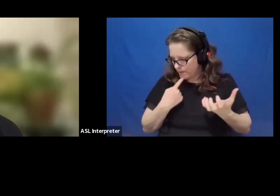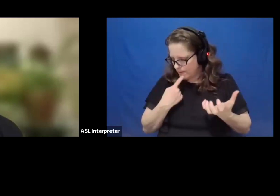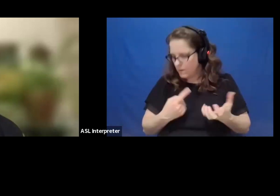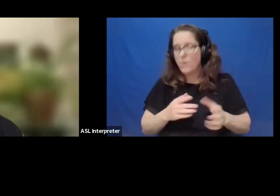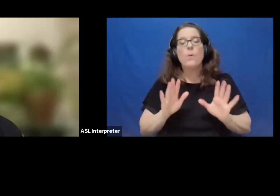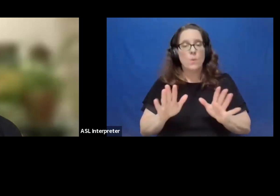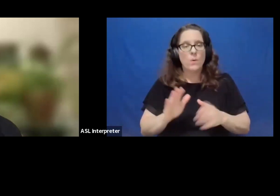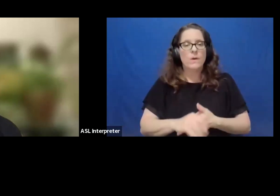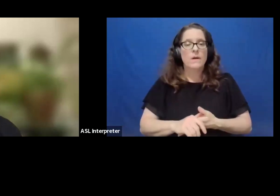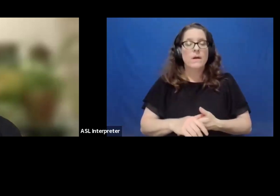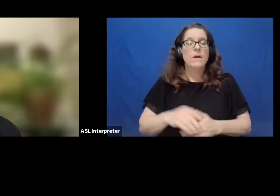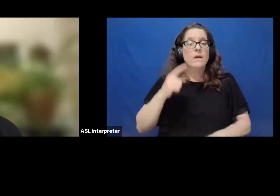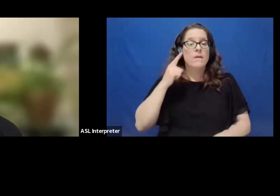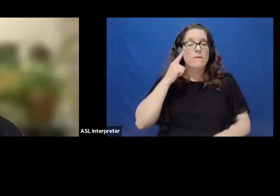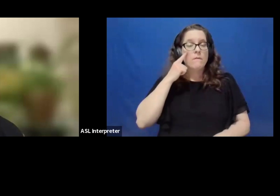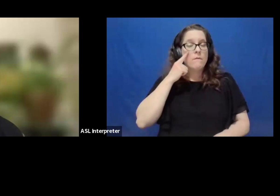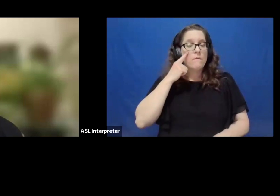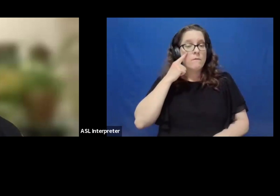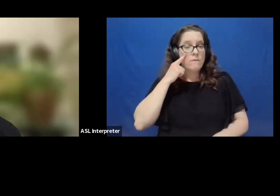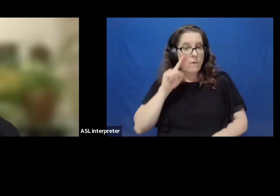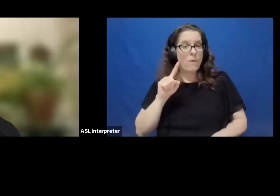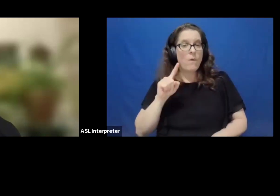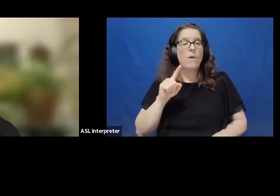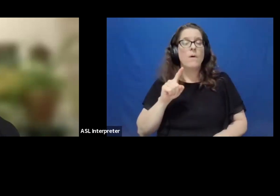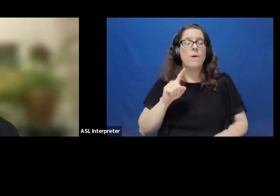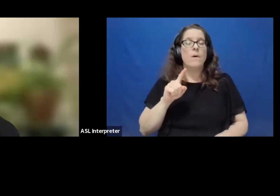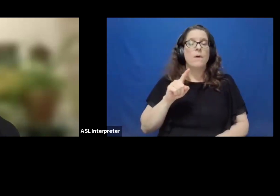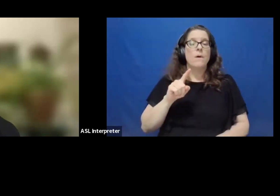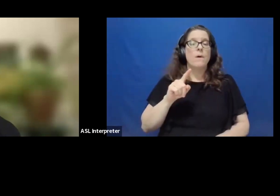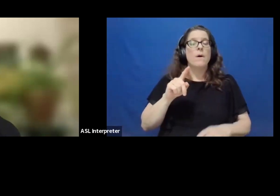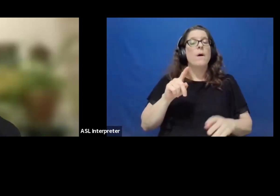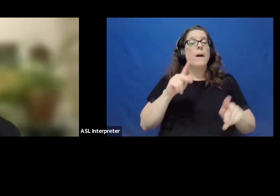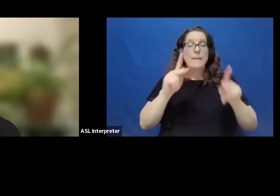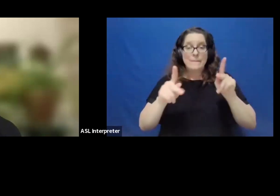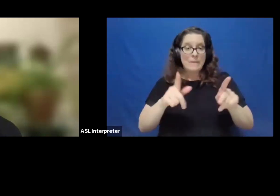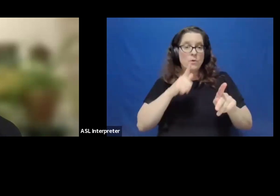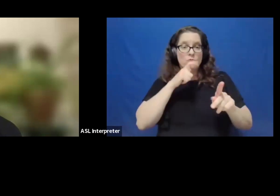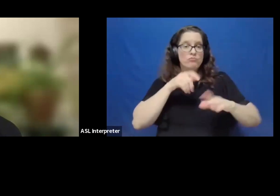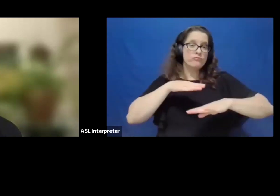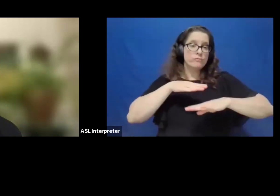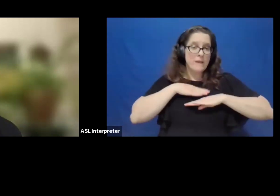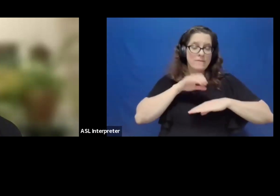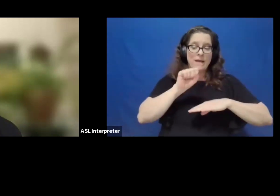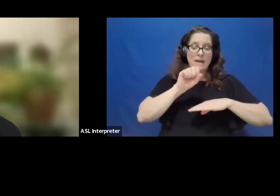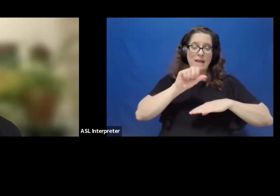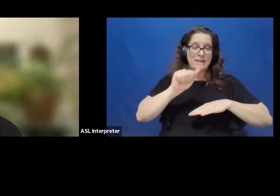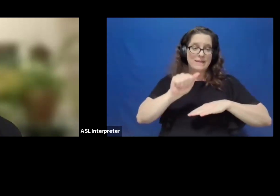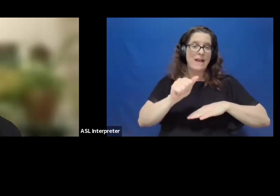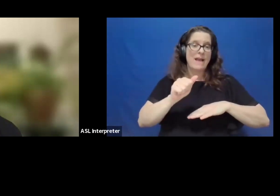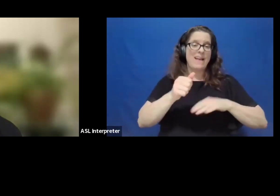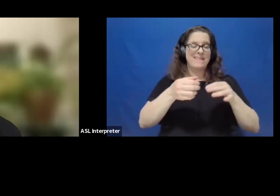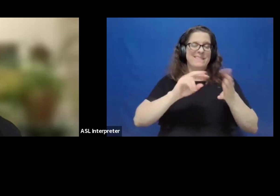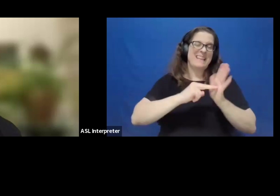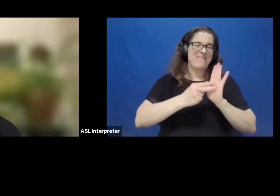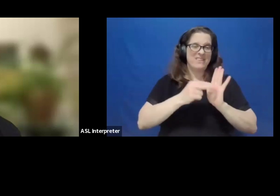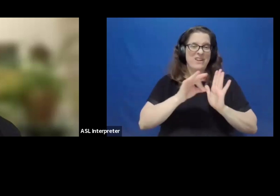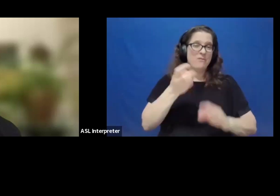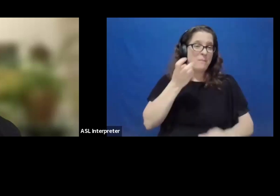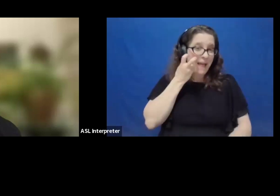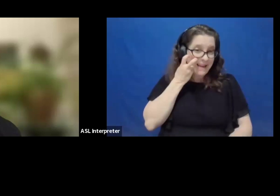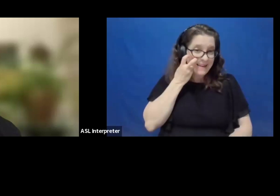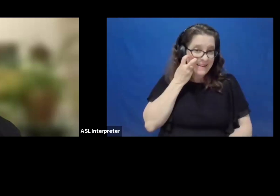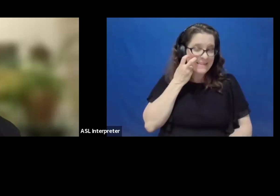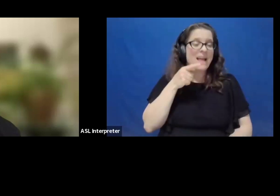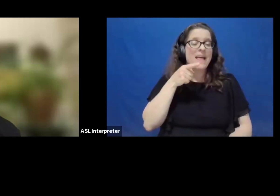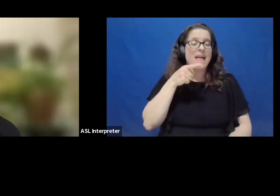And for people who meet Social Security's definition of blindness, the dollar amount they would need to earn